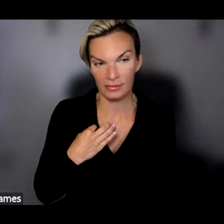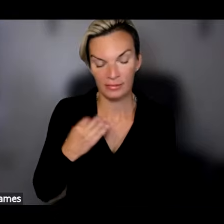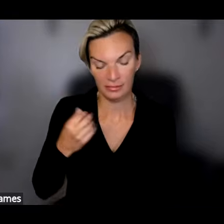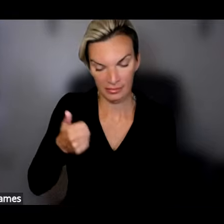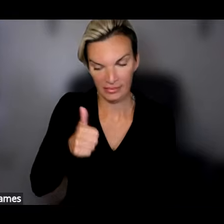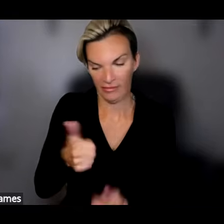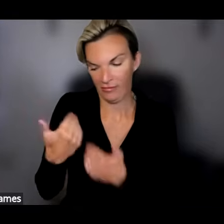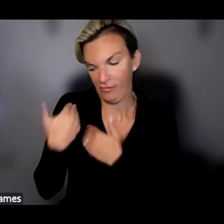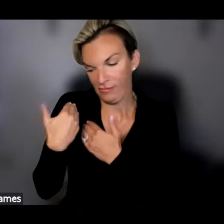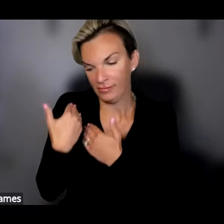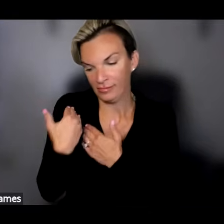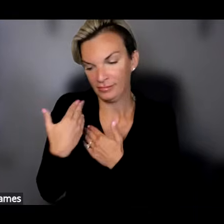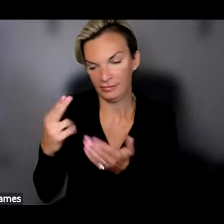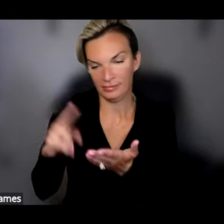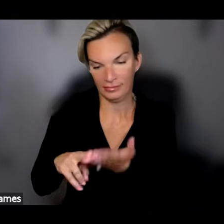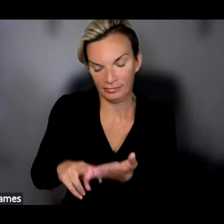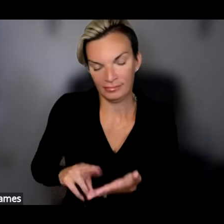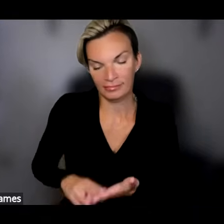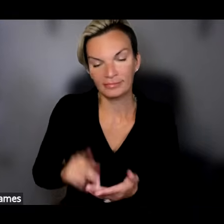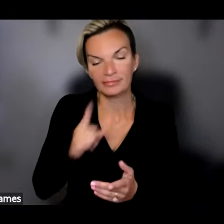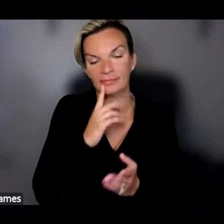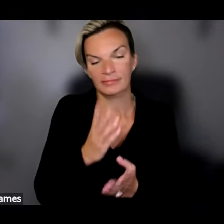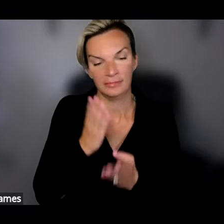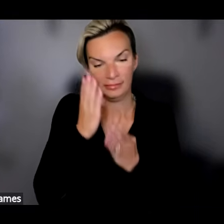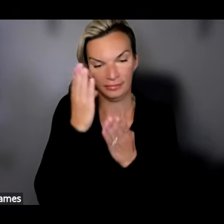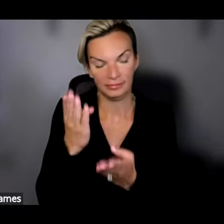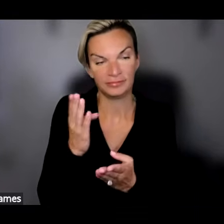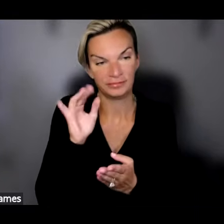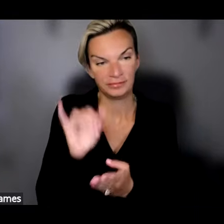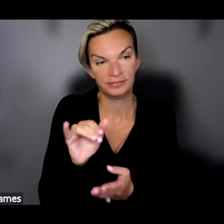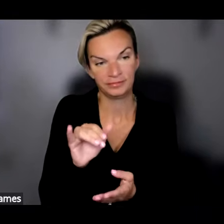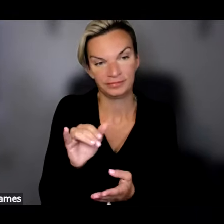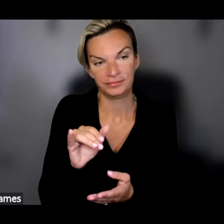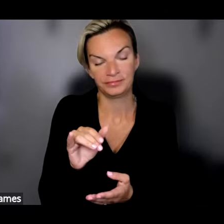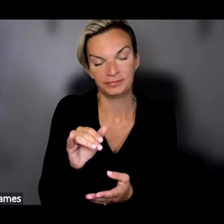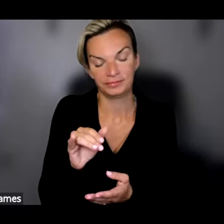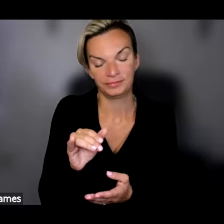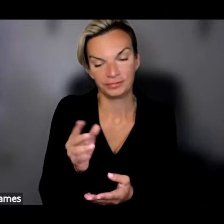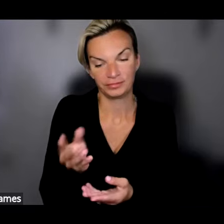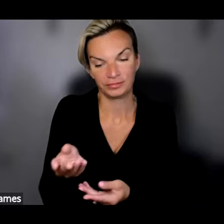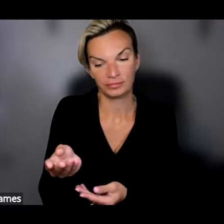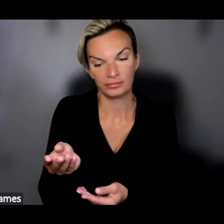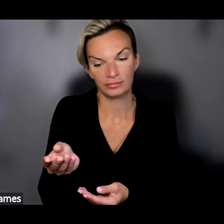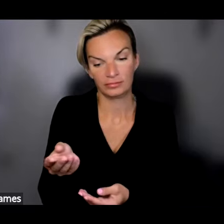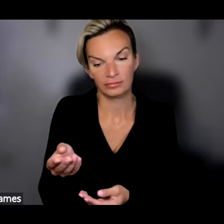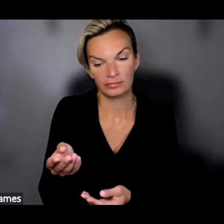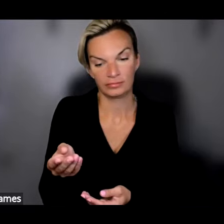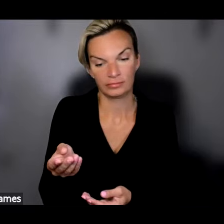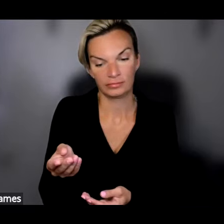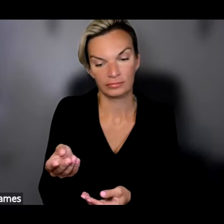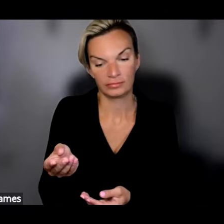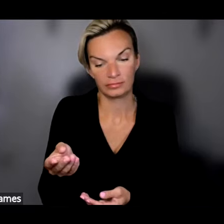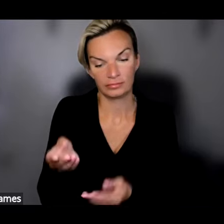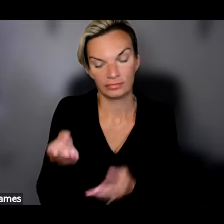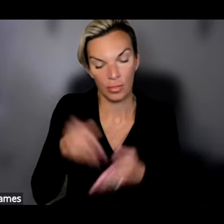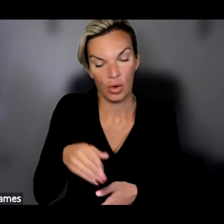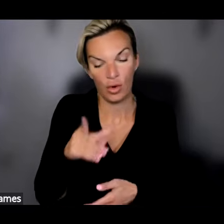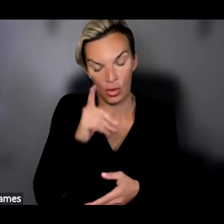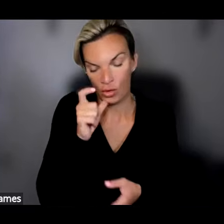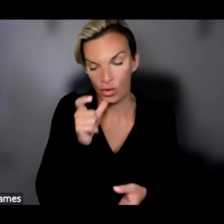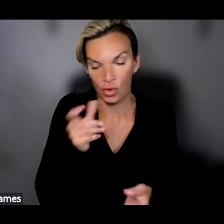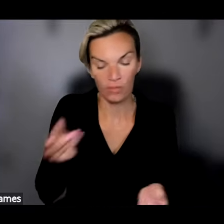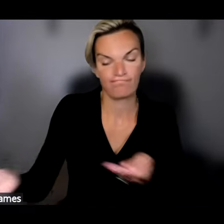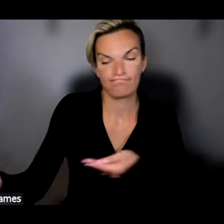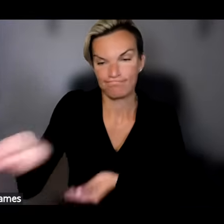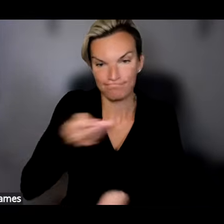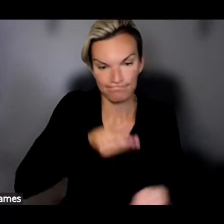there was information submitted arguing that the circulator did not, in fact, witness those petition sheets being signed